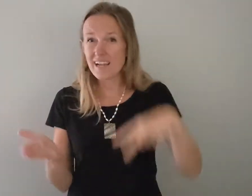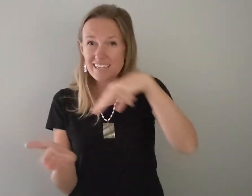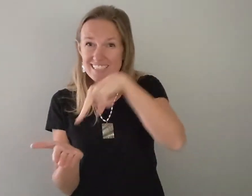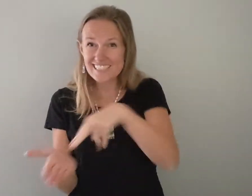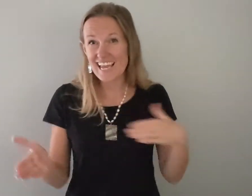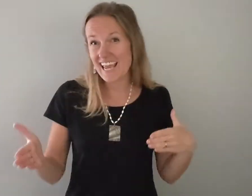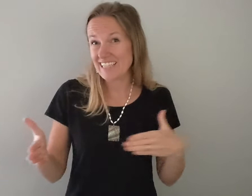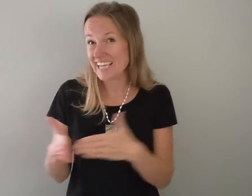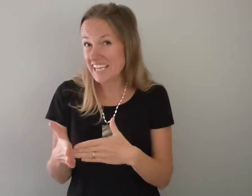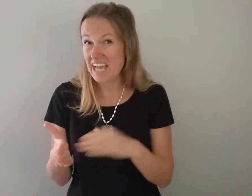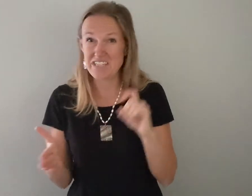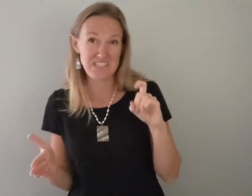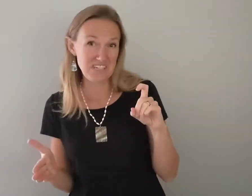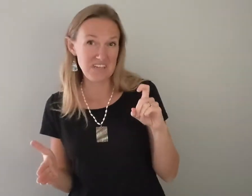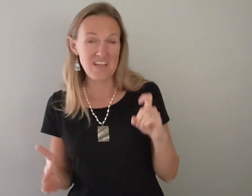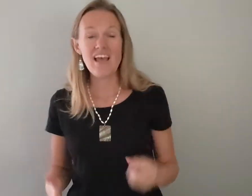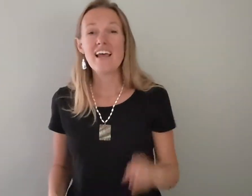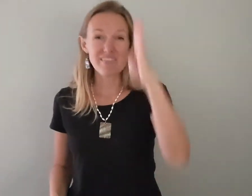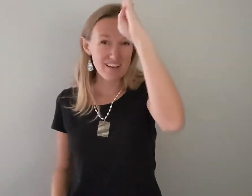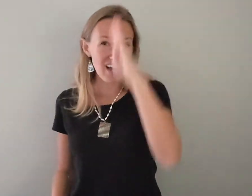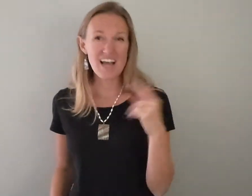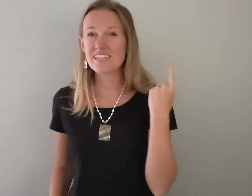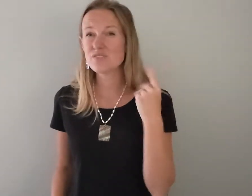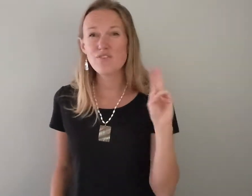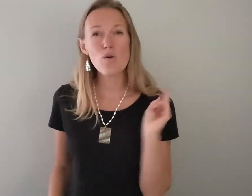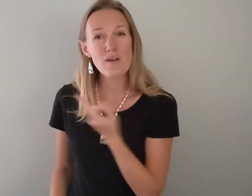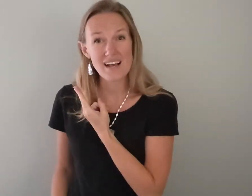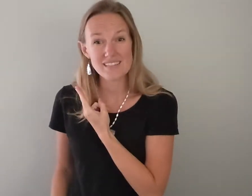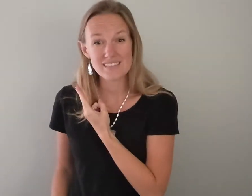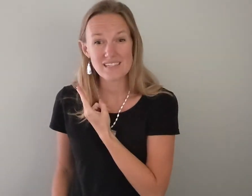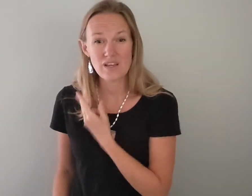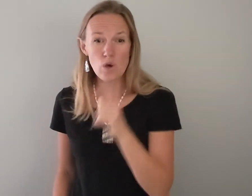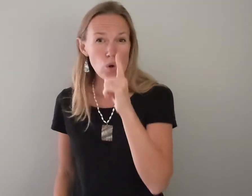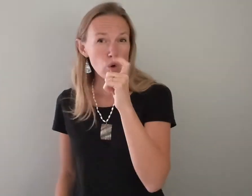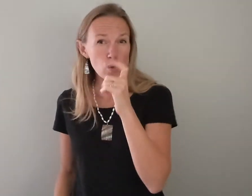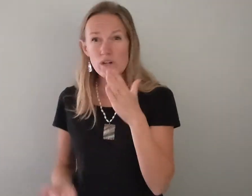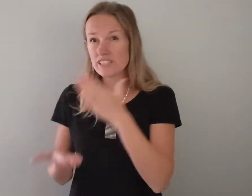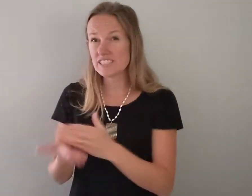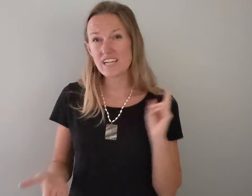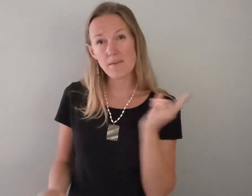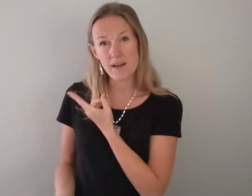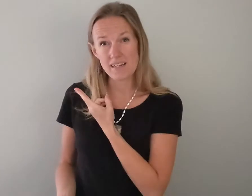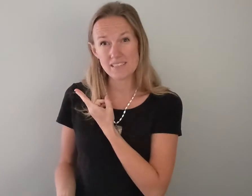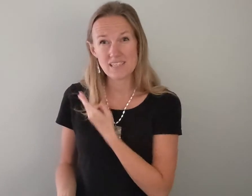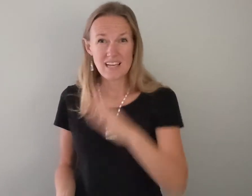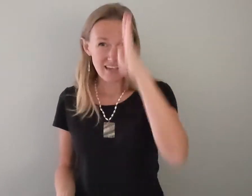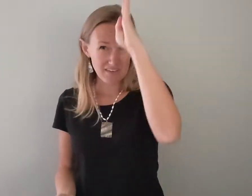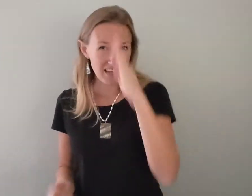could stand against? And if God is for us, who could stop us? And if God